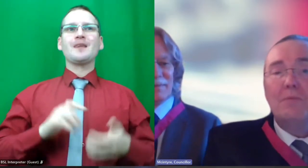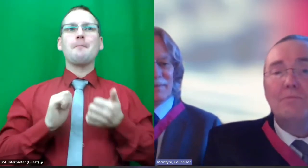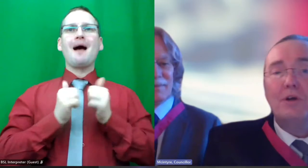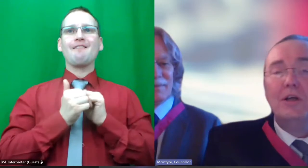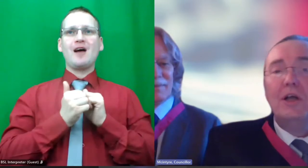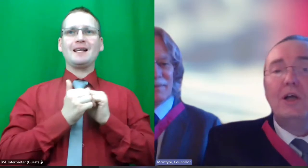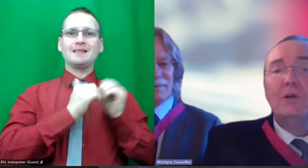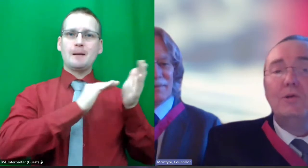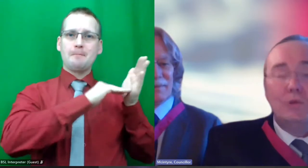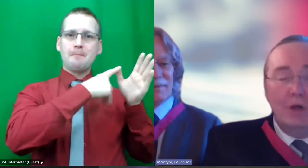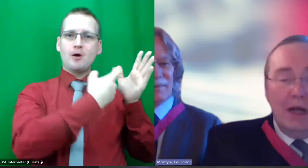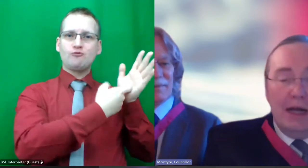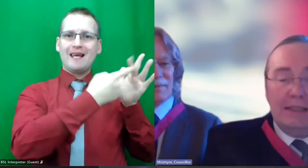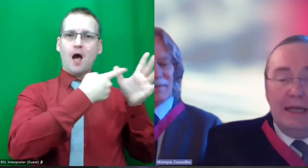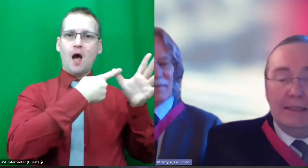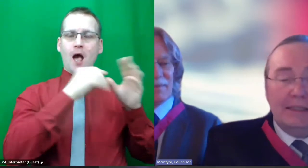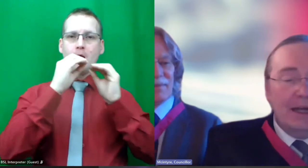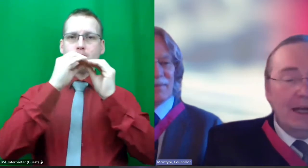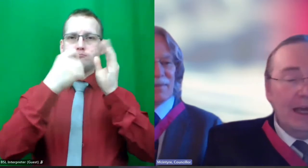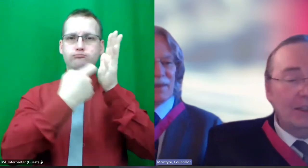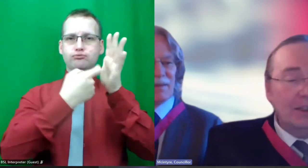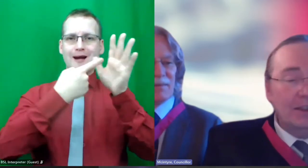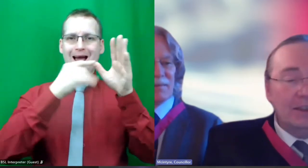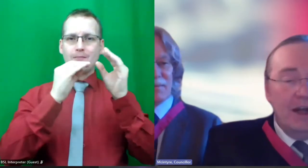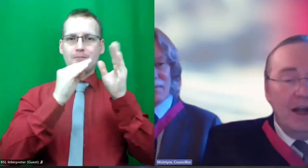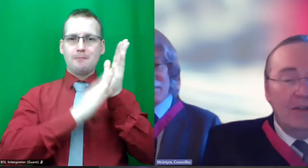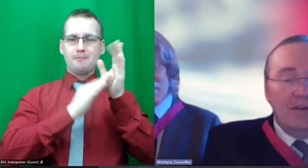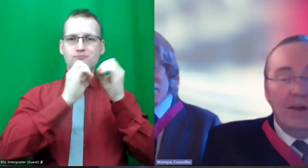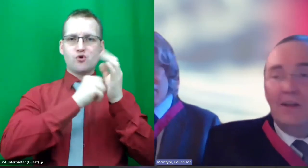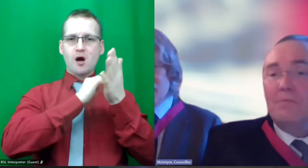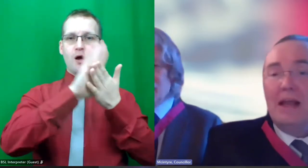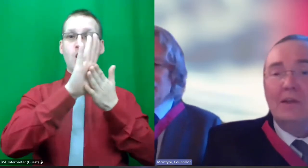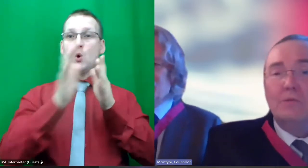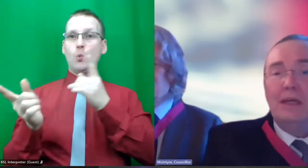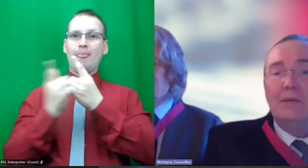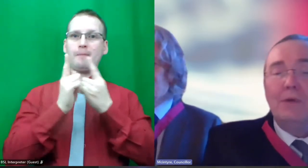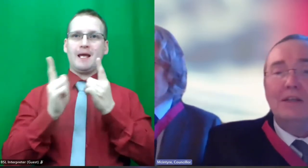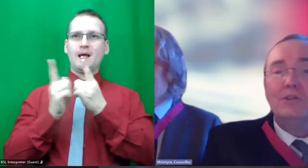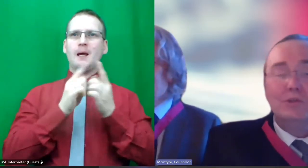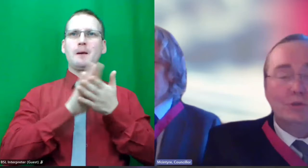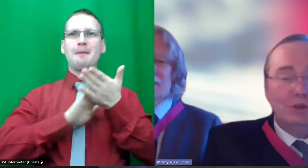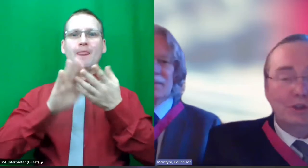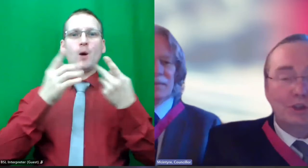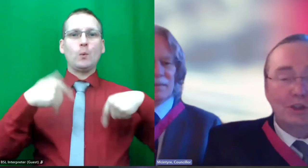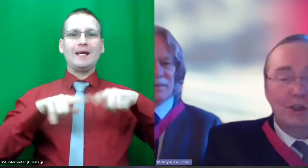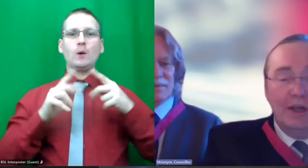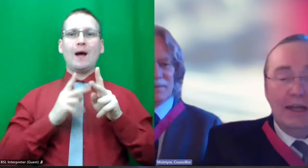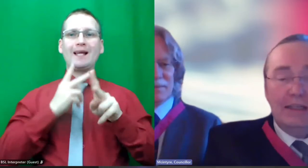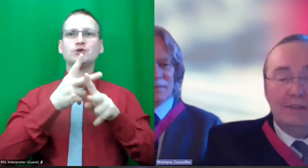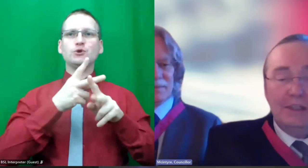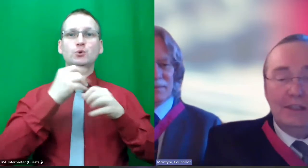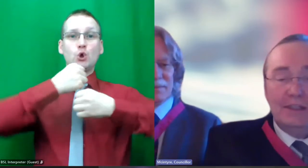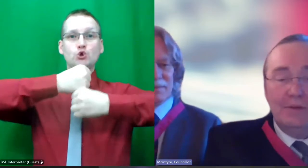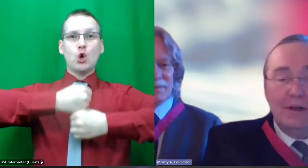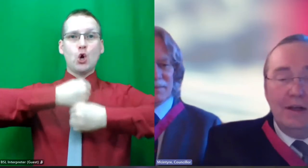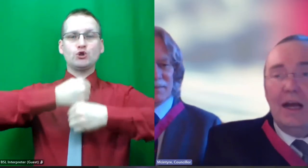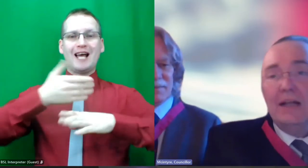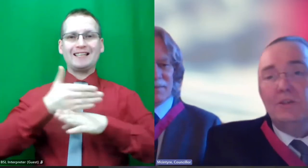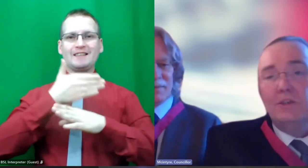Maria Bramborough, who attended occasions that meant that we went to church